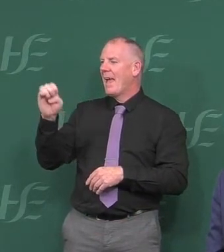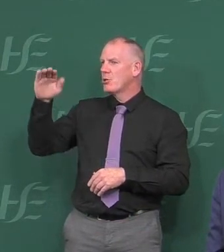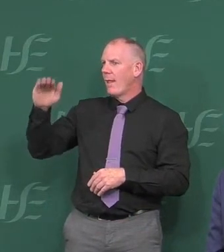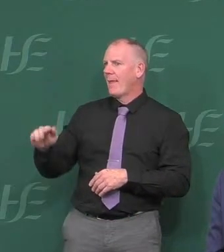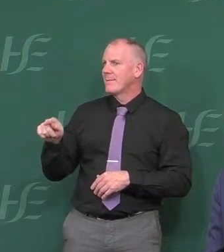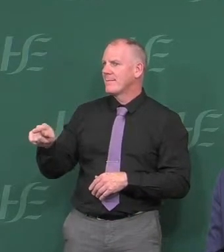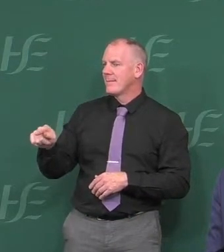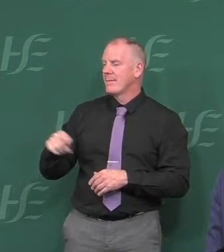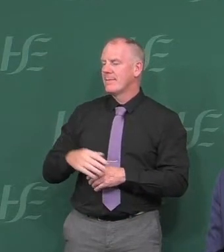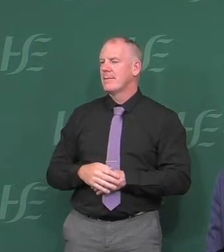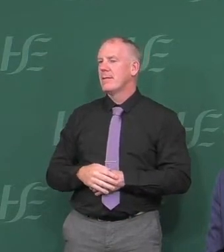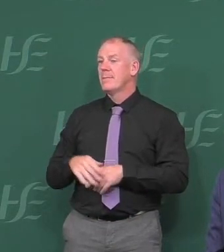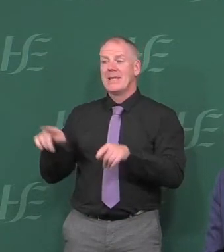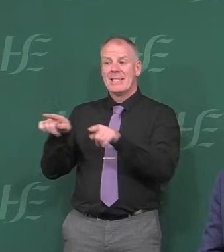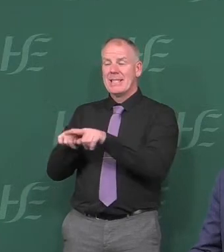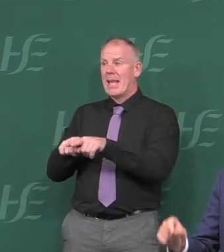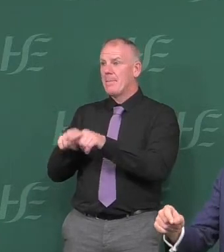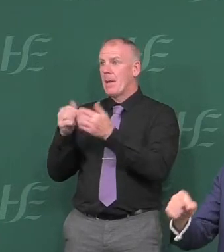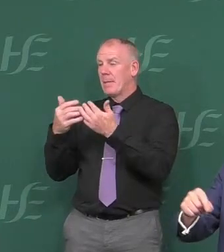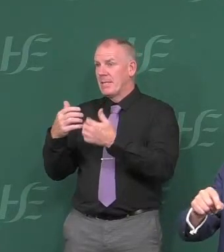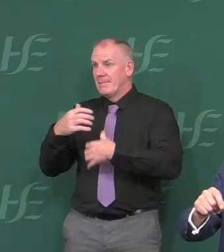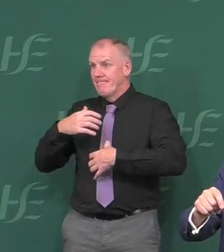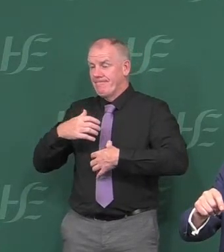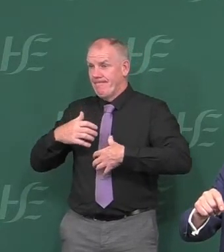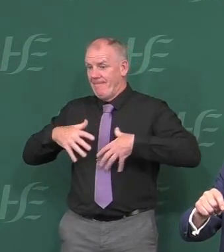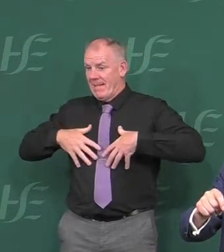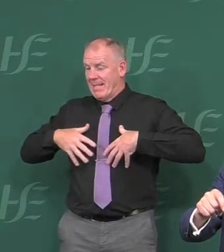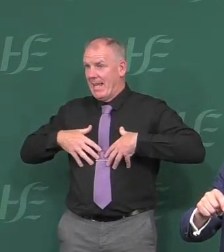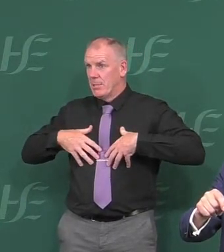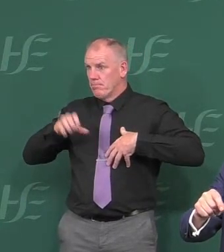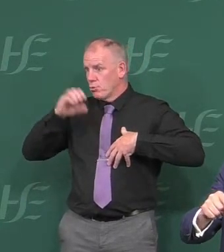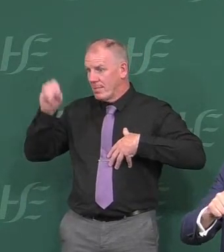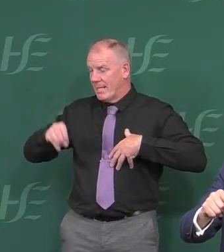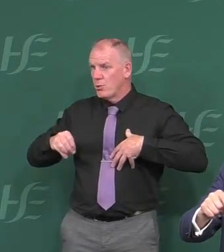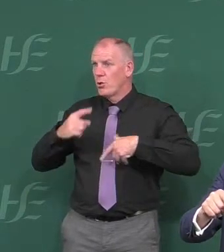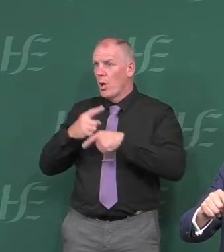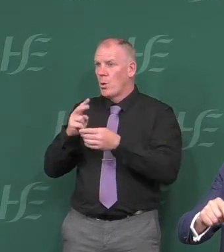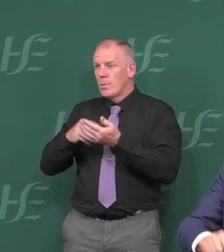the same proportion of those are ventilated as were ventilated in previous